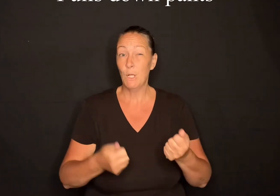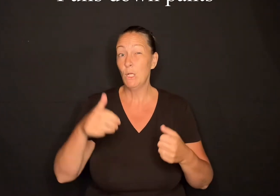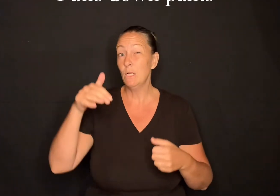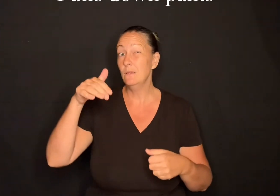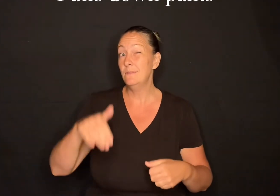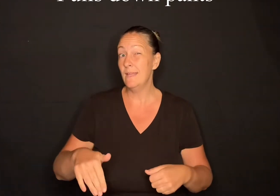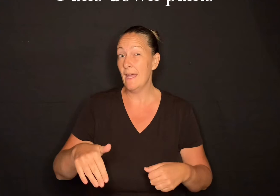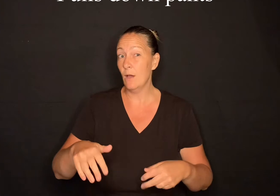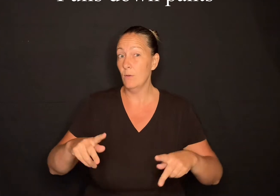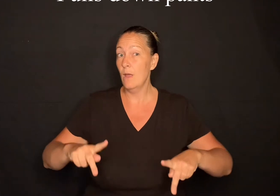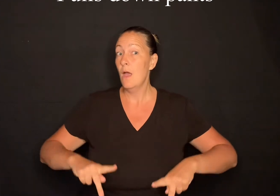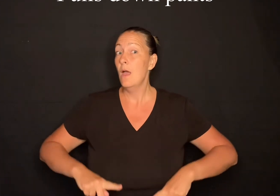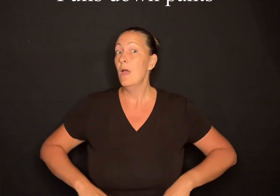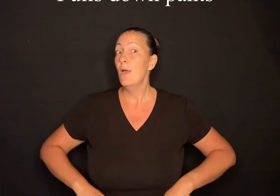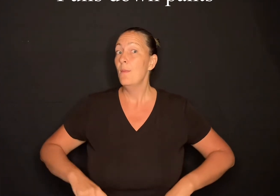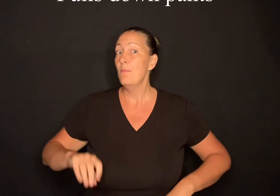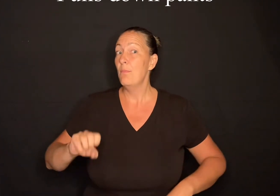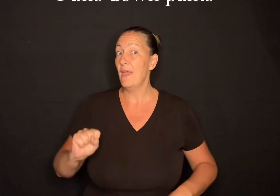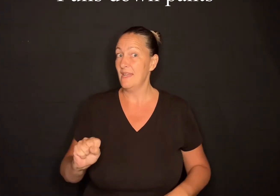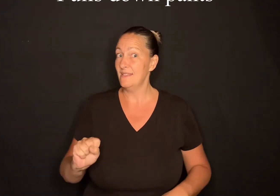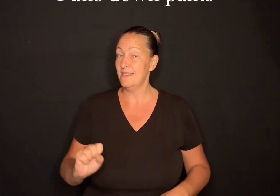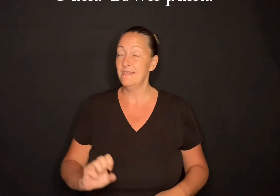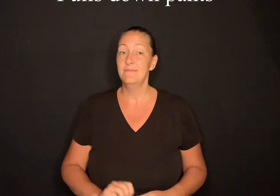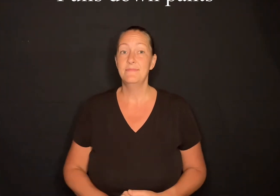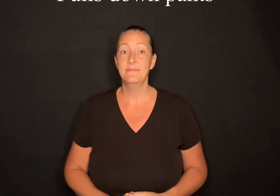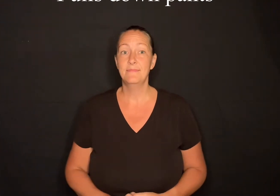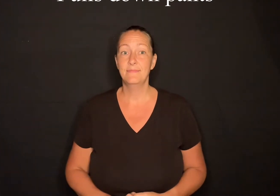Pull down pants.